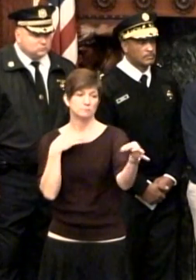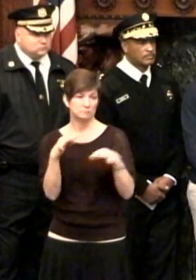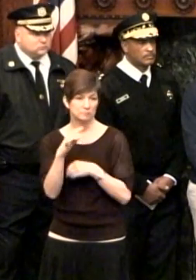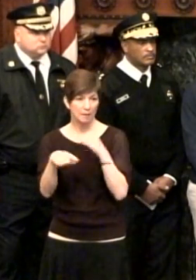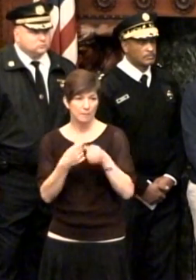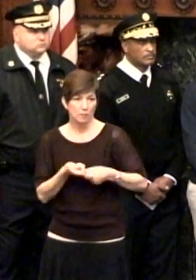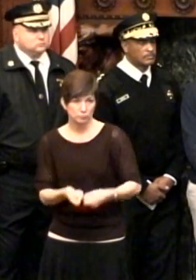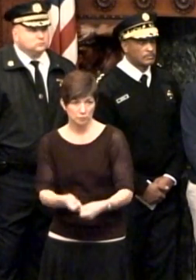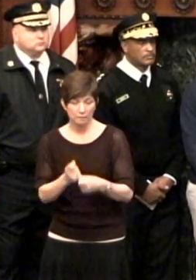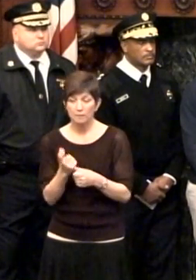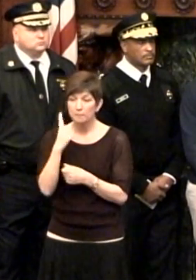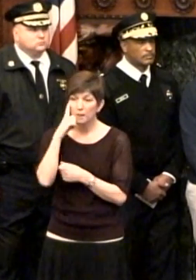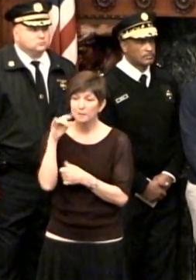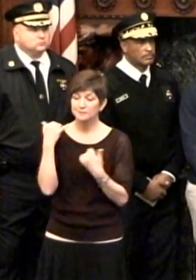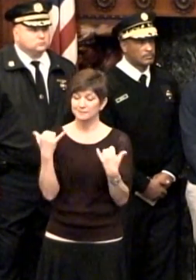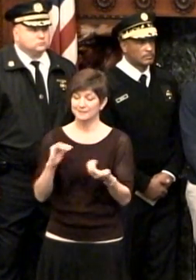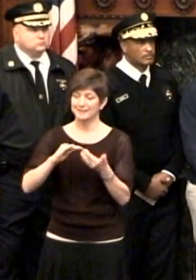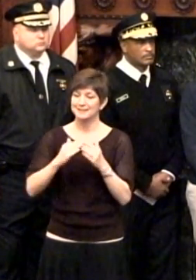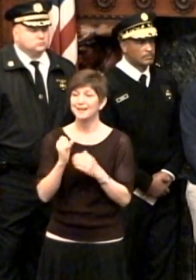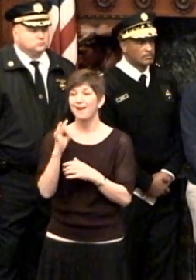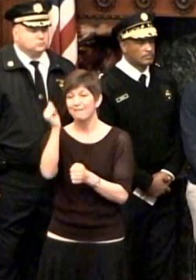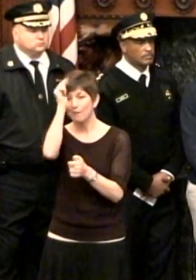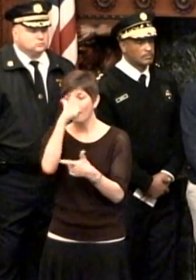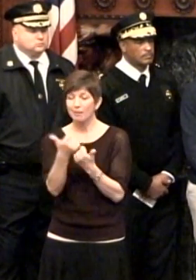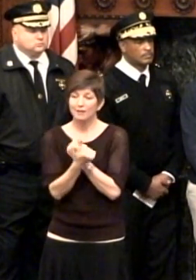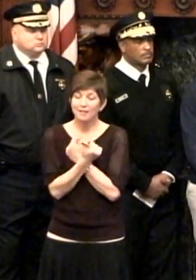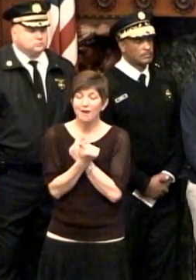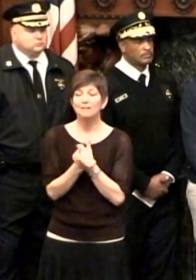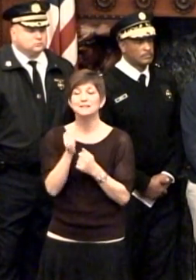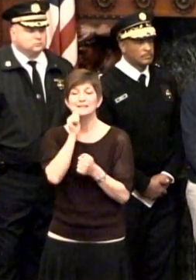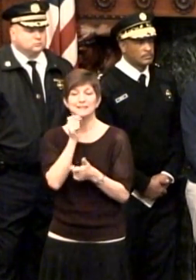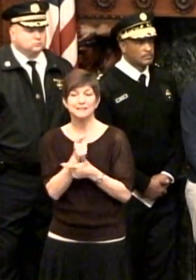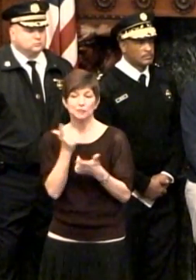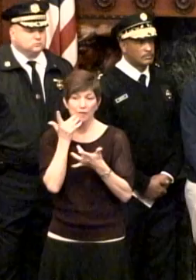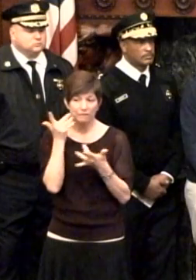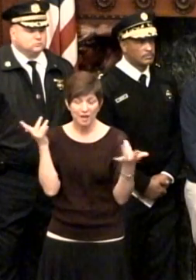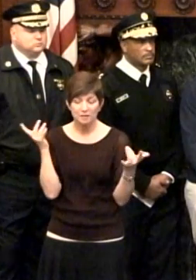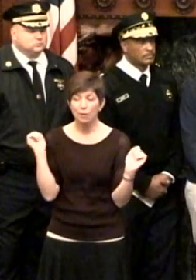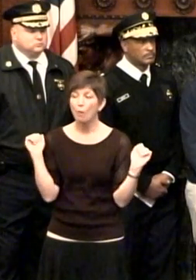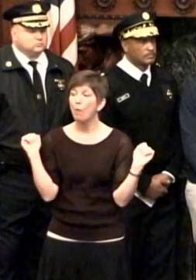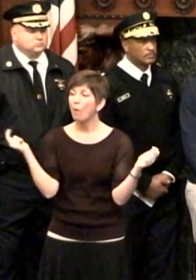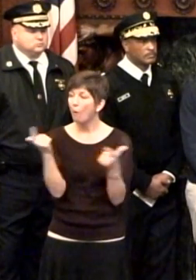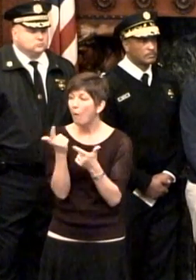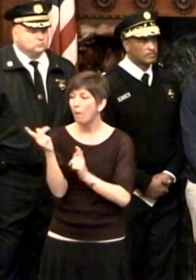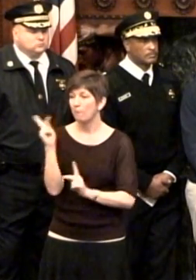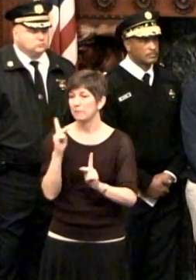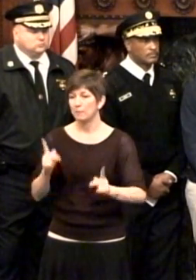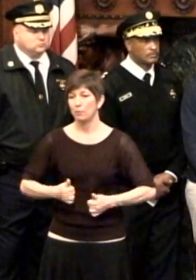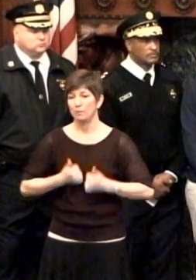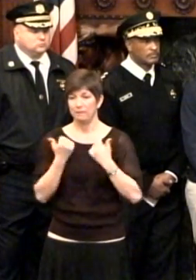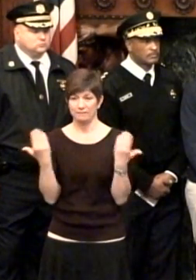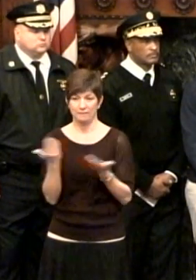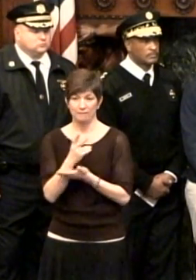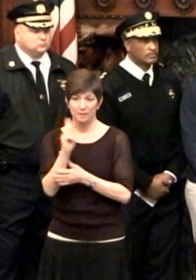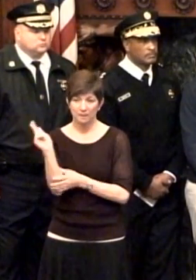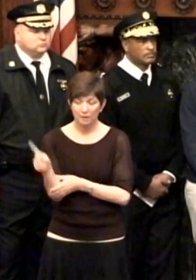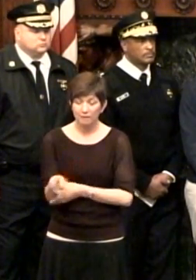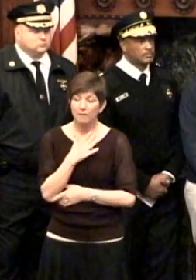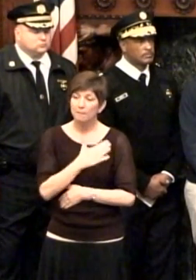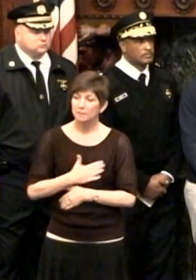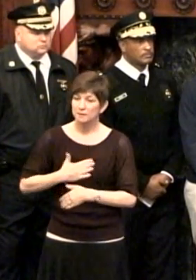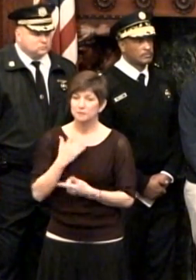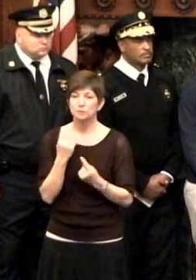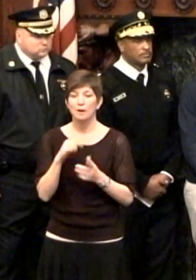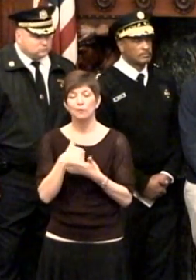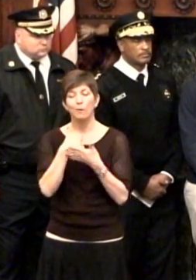this is, in fact, the city of brotherly love and sisterly affection, we ask all of our residents, to please try